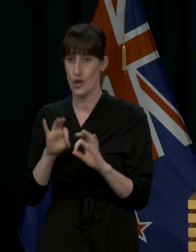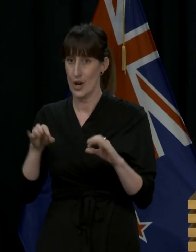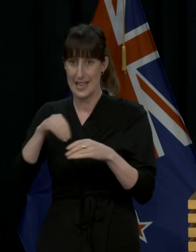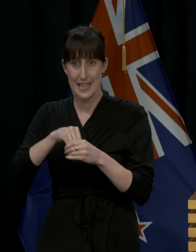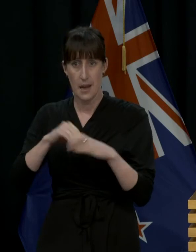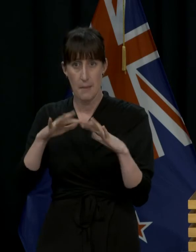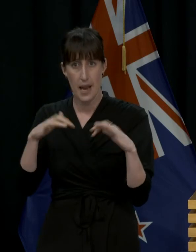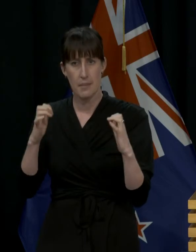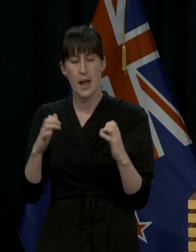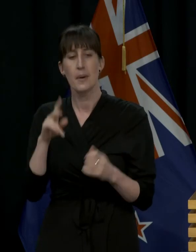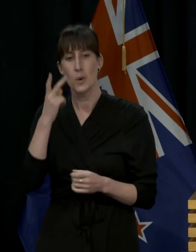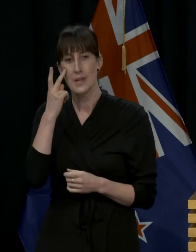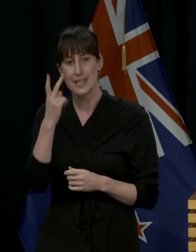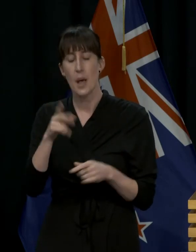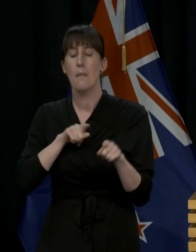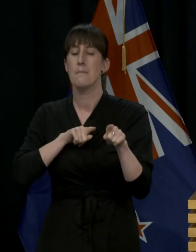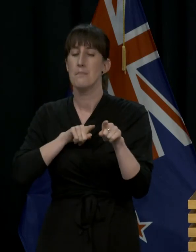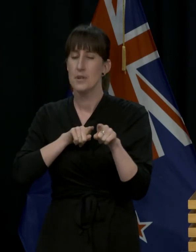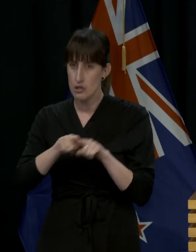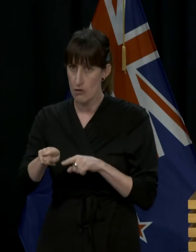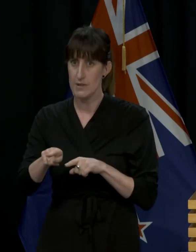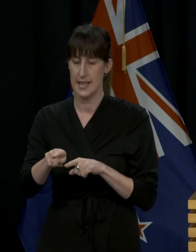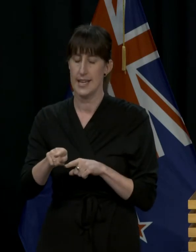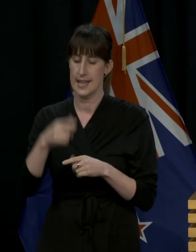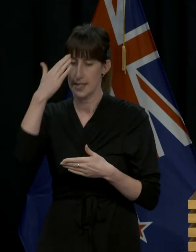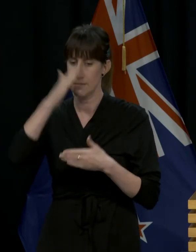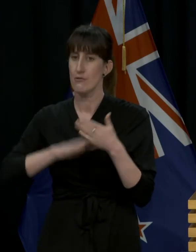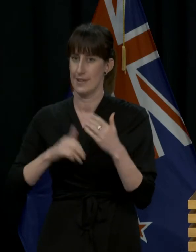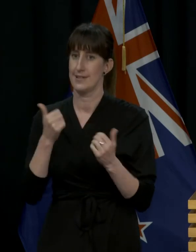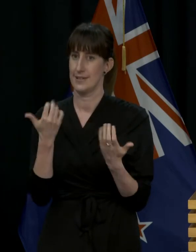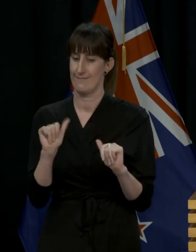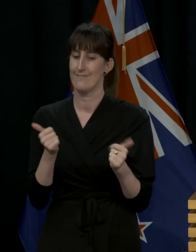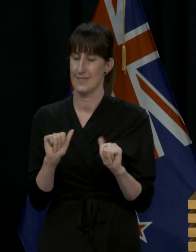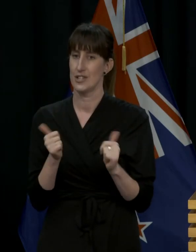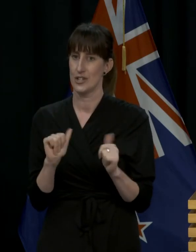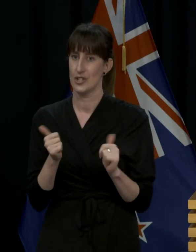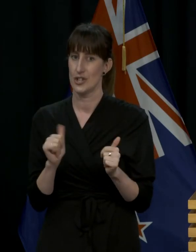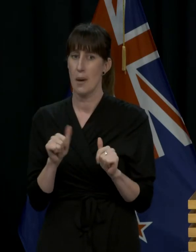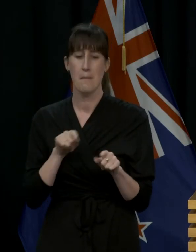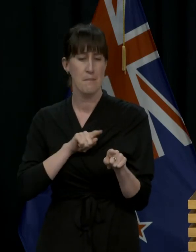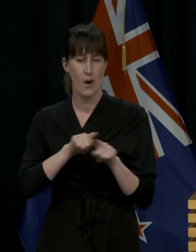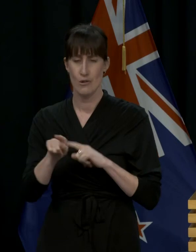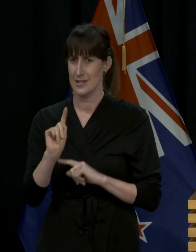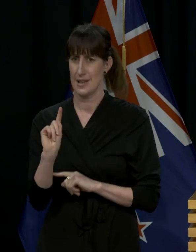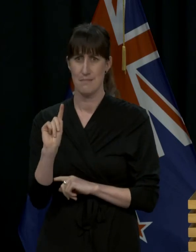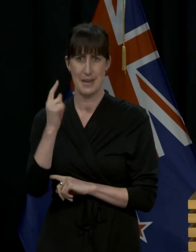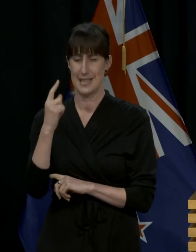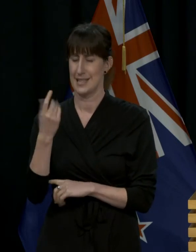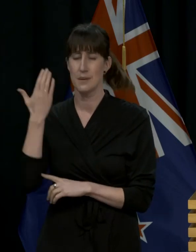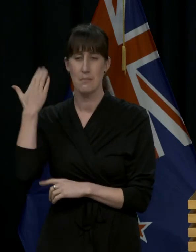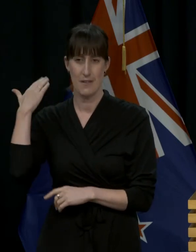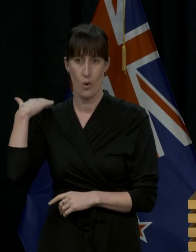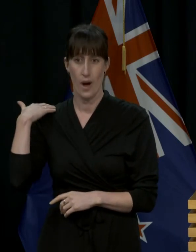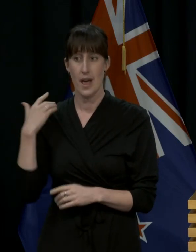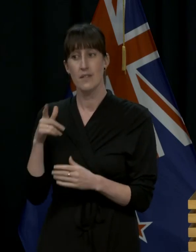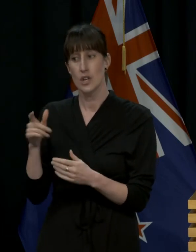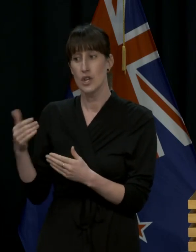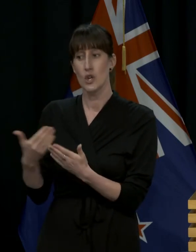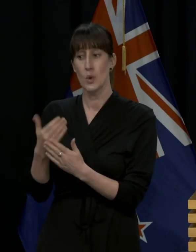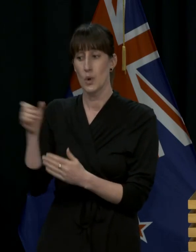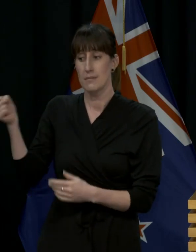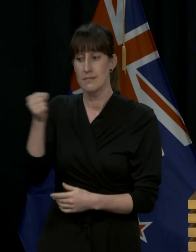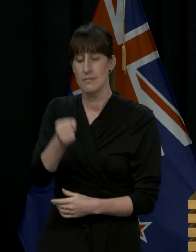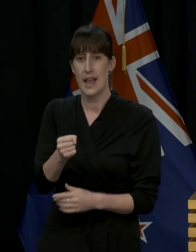the majority have experience. The majority have been ministers, even those ministers who are coming into cabinet, the likes of